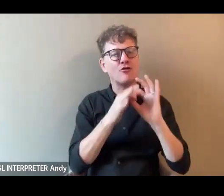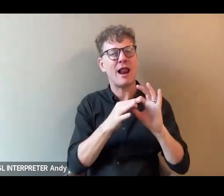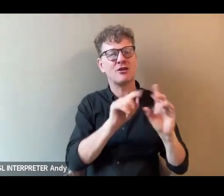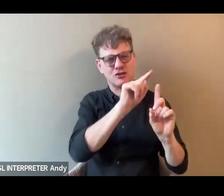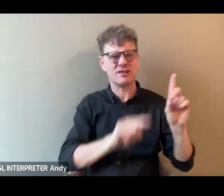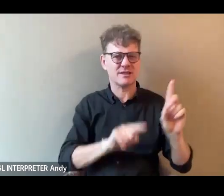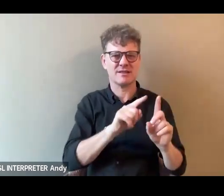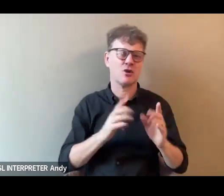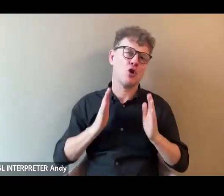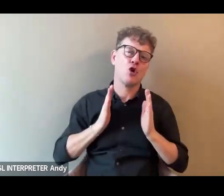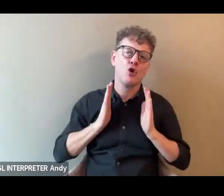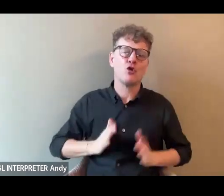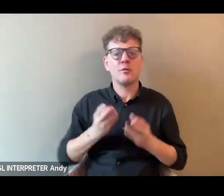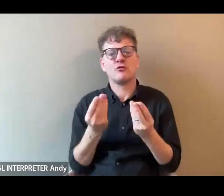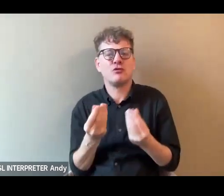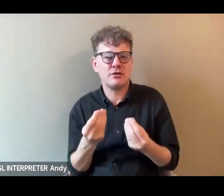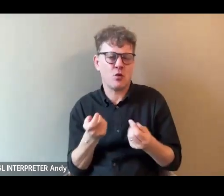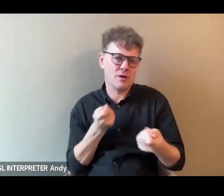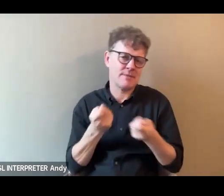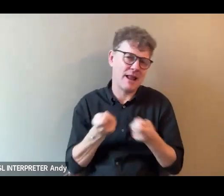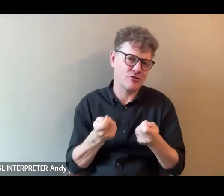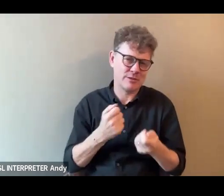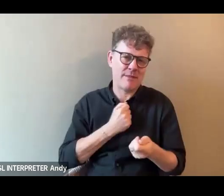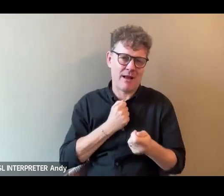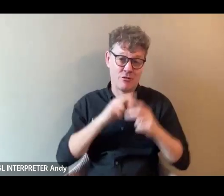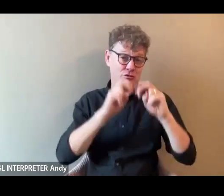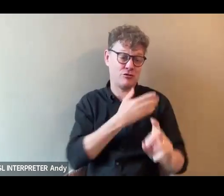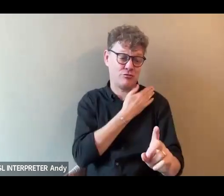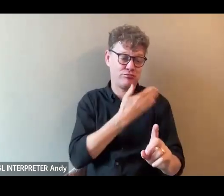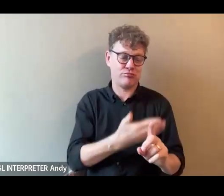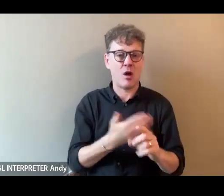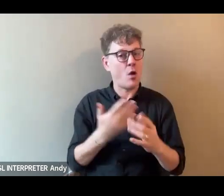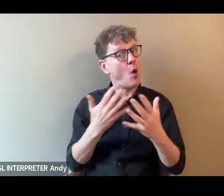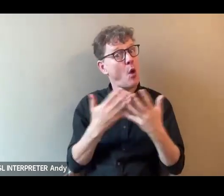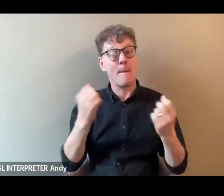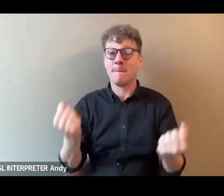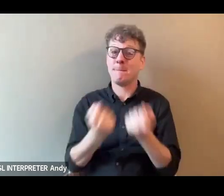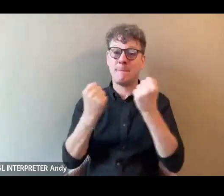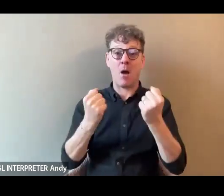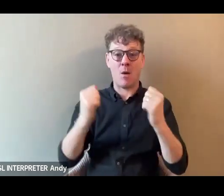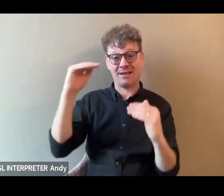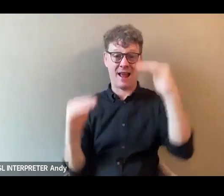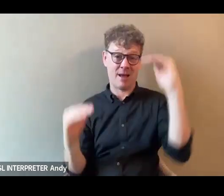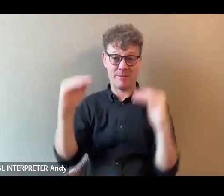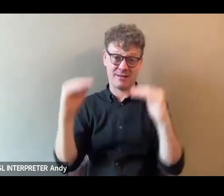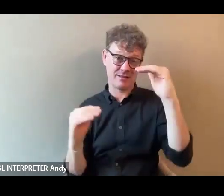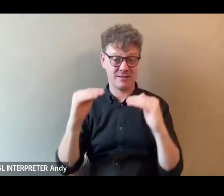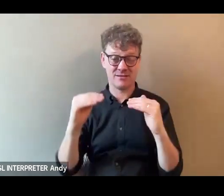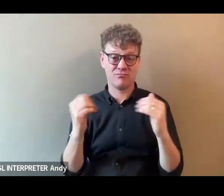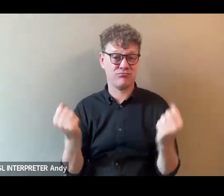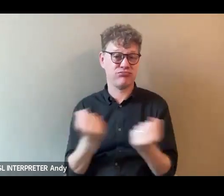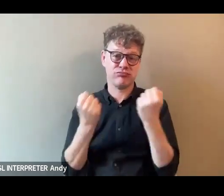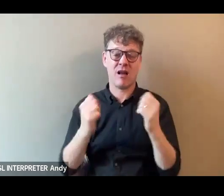comes under human resource management. And a lot of this is about power dynamics in the workplace, how relations